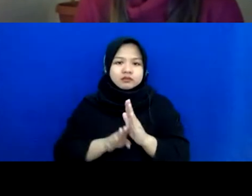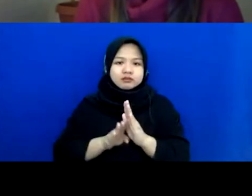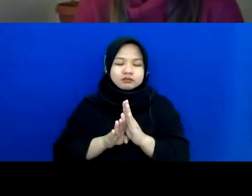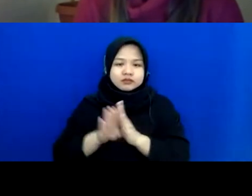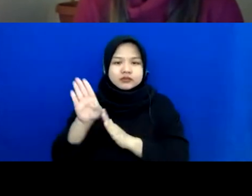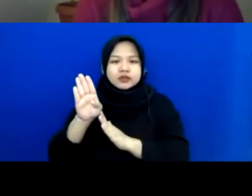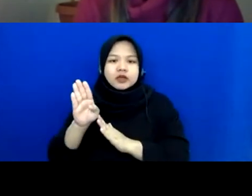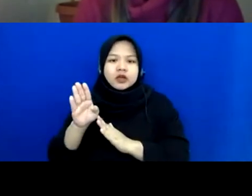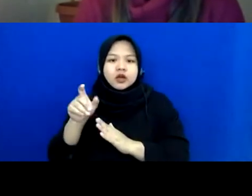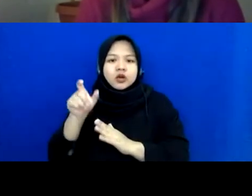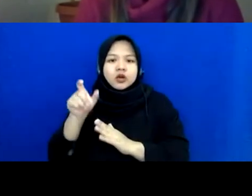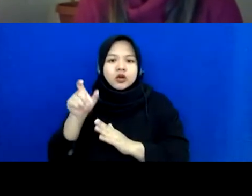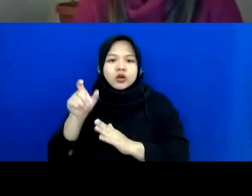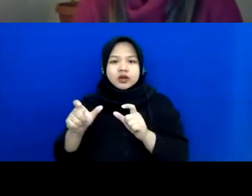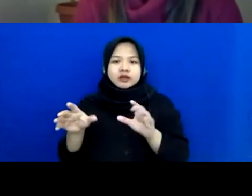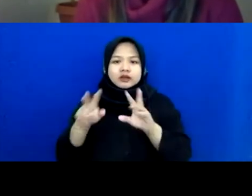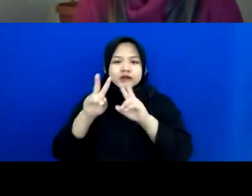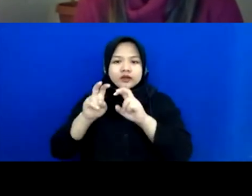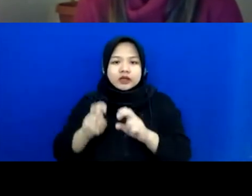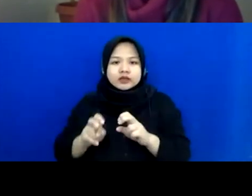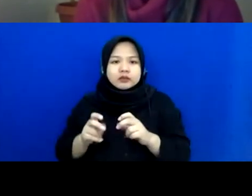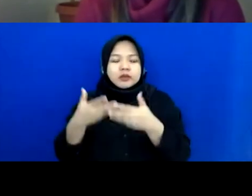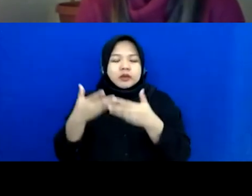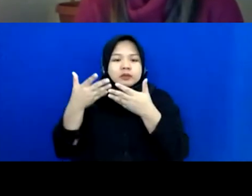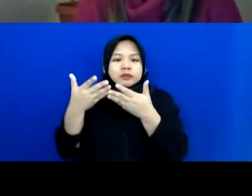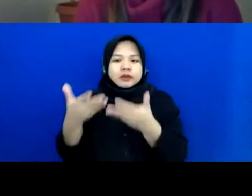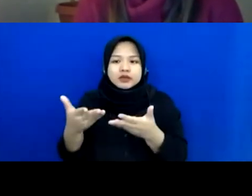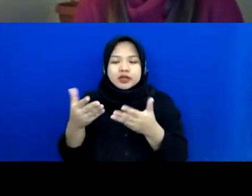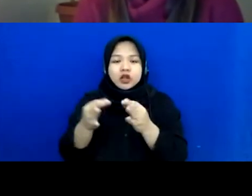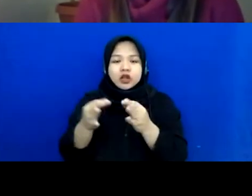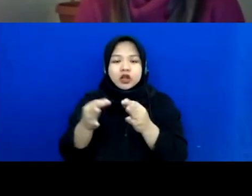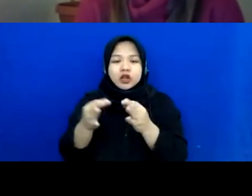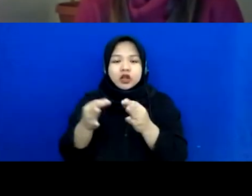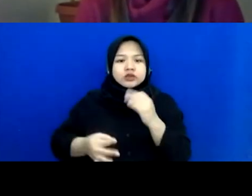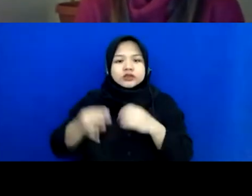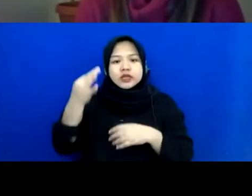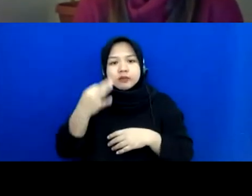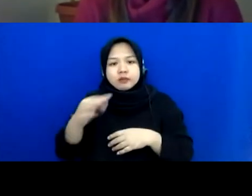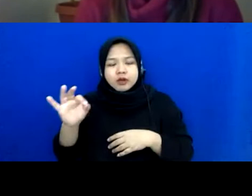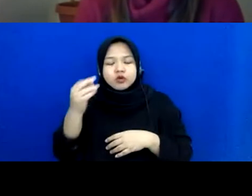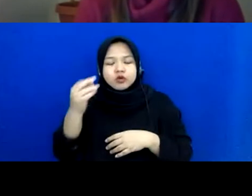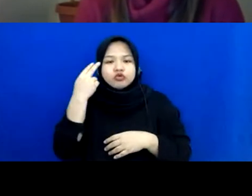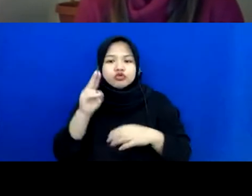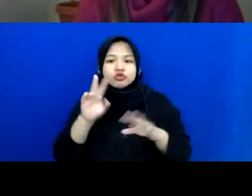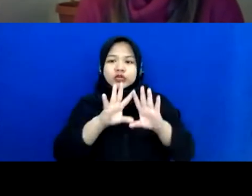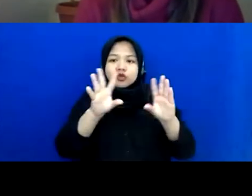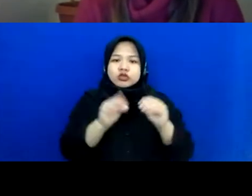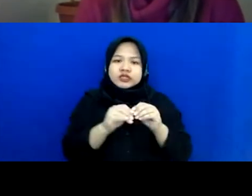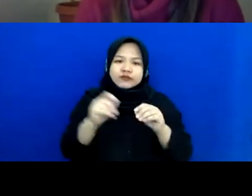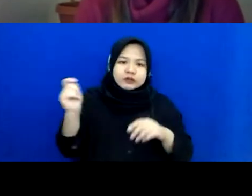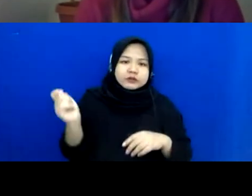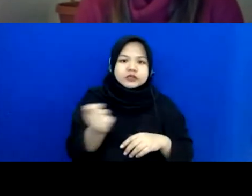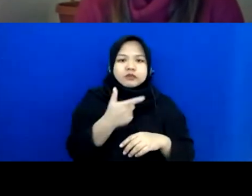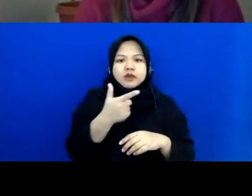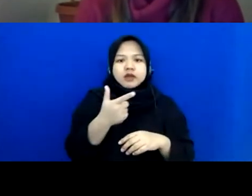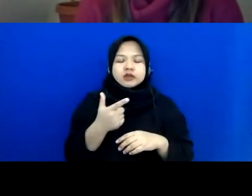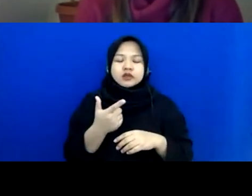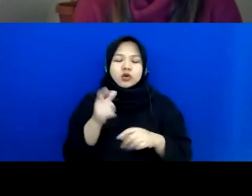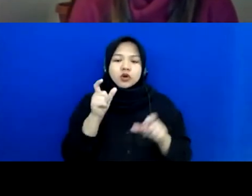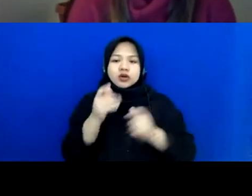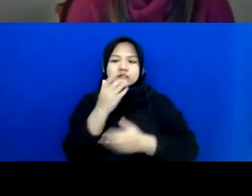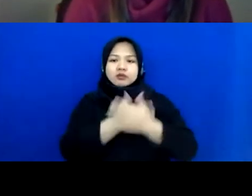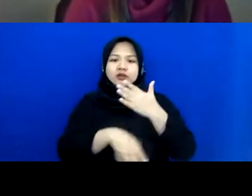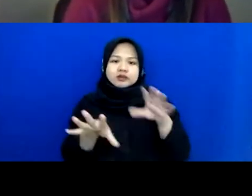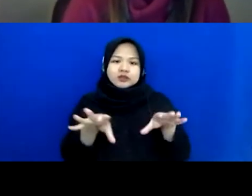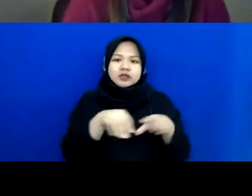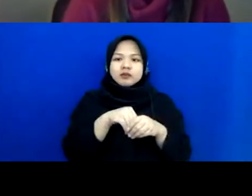the inclusion and empowerment of persons with disabilities. So truly the key message of all of our conversations today and the